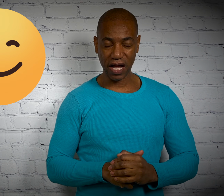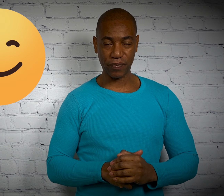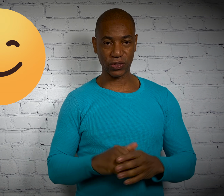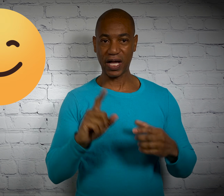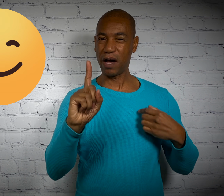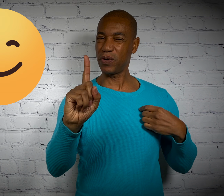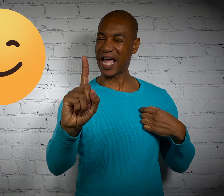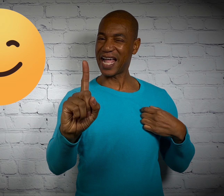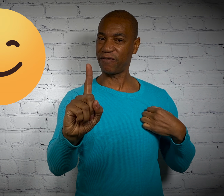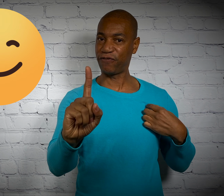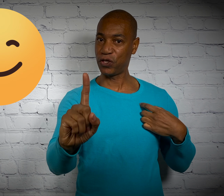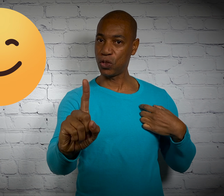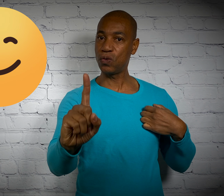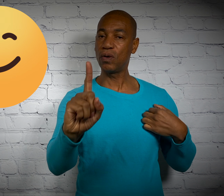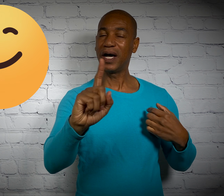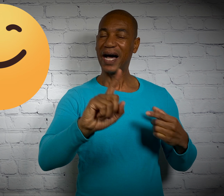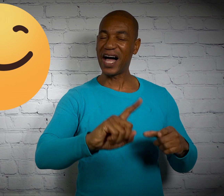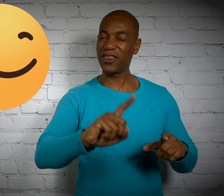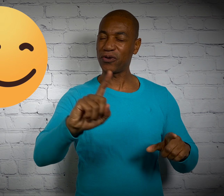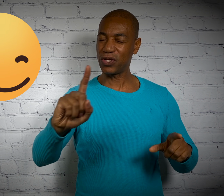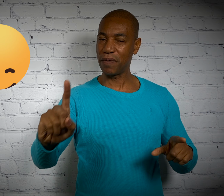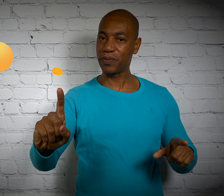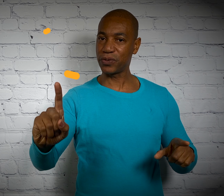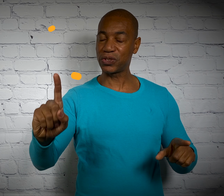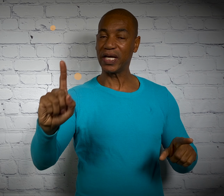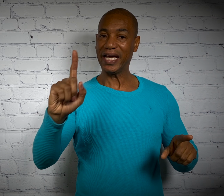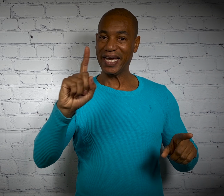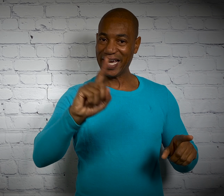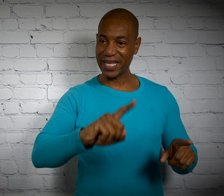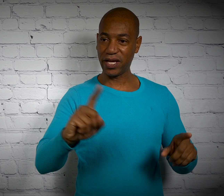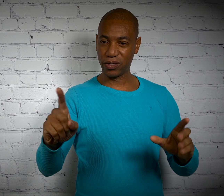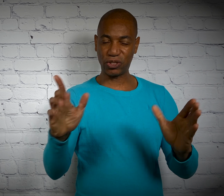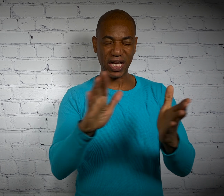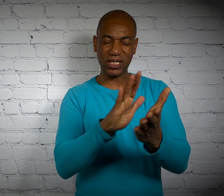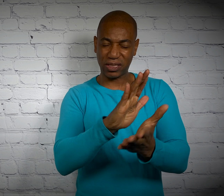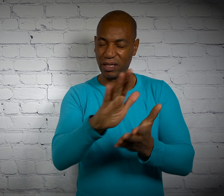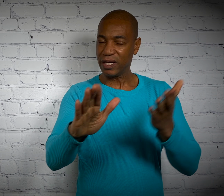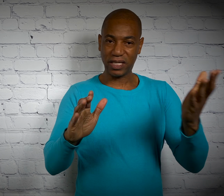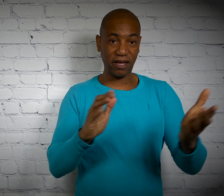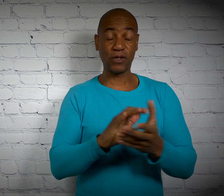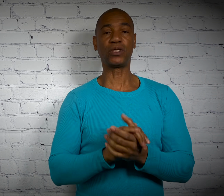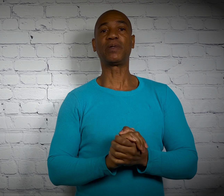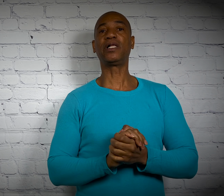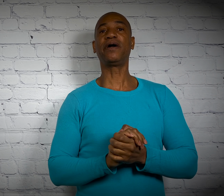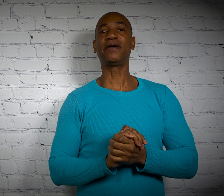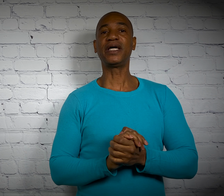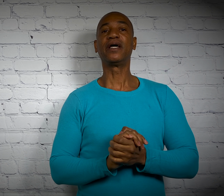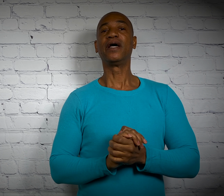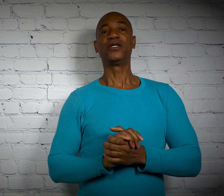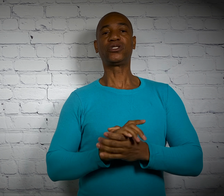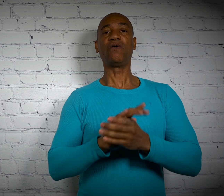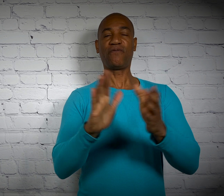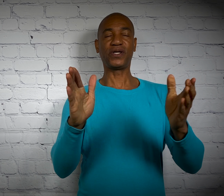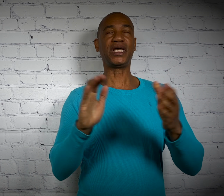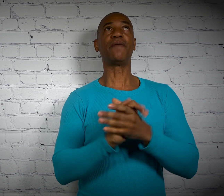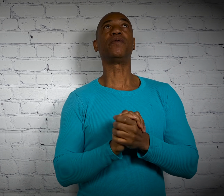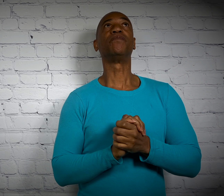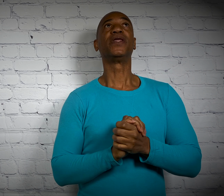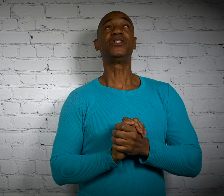of the numbers. Now, I'm going to add a few other numbers in here just to give you some clarity. So for example, just